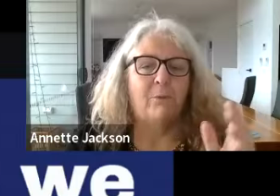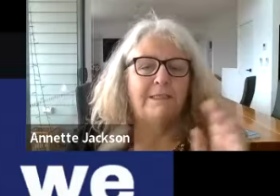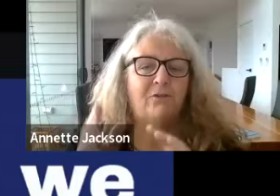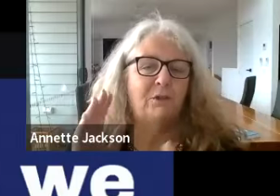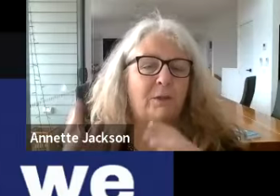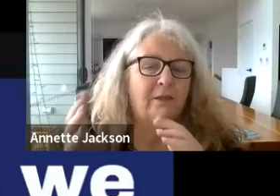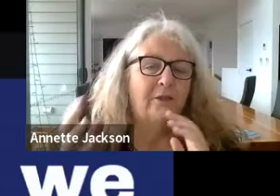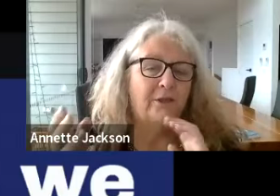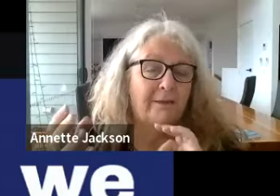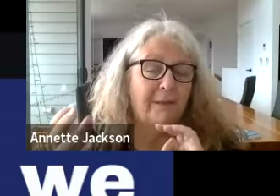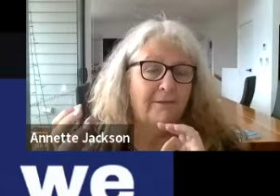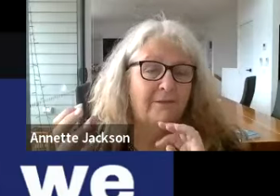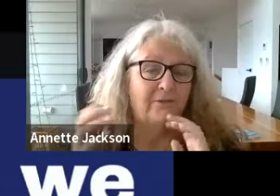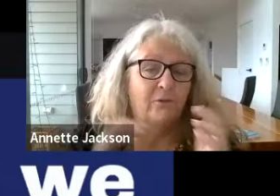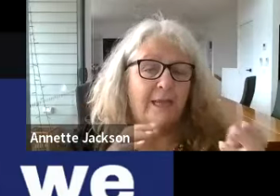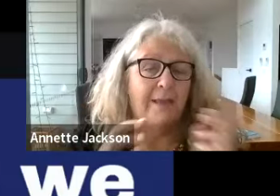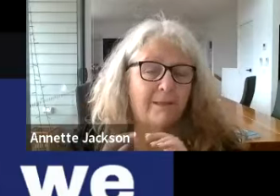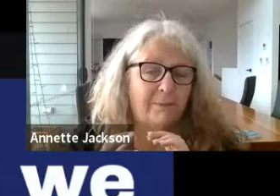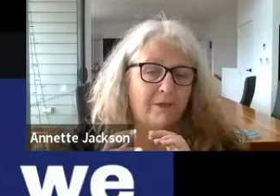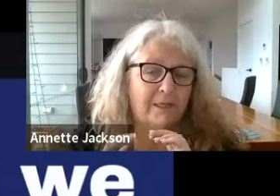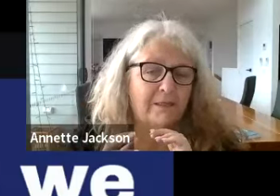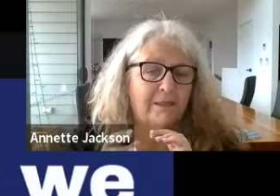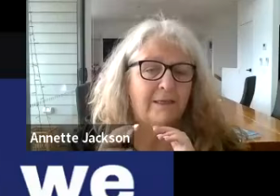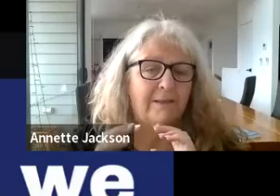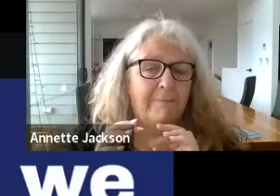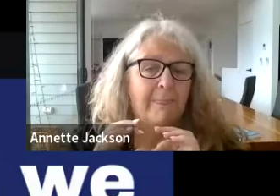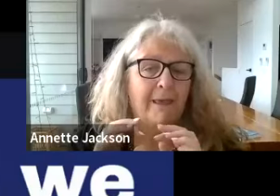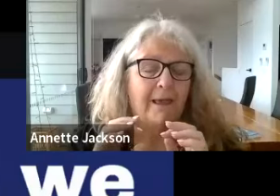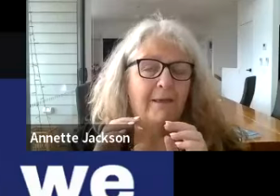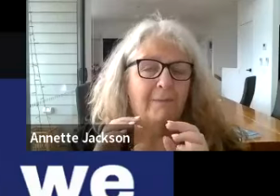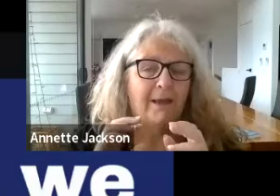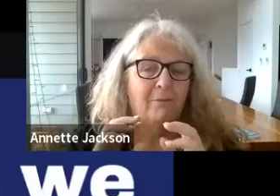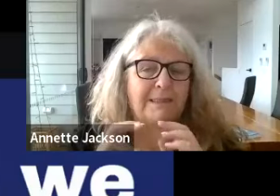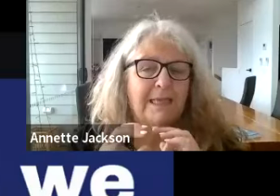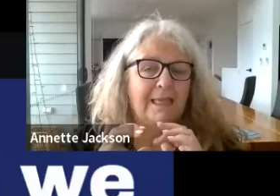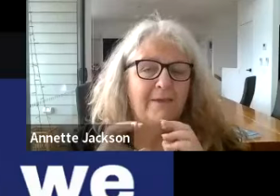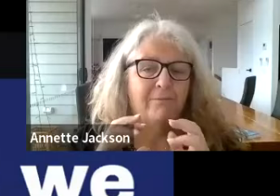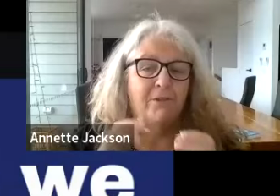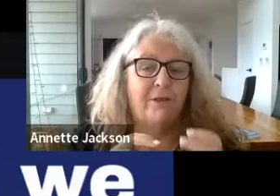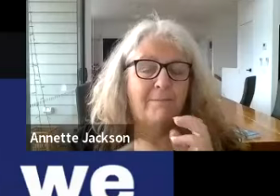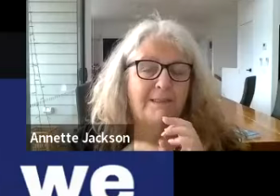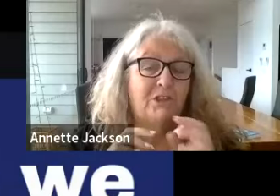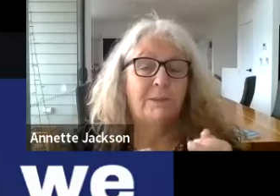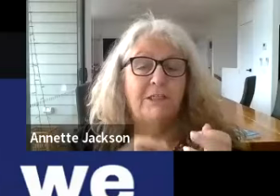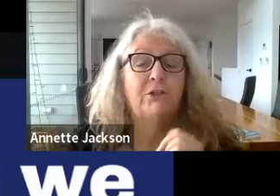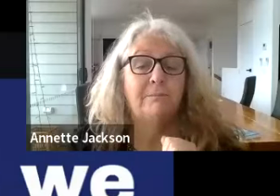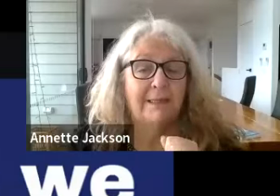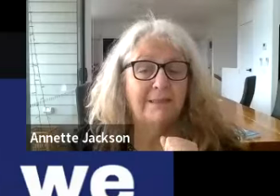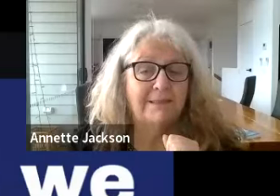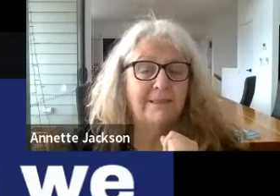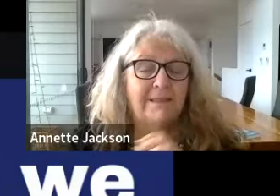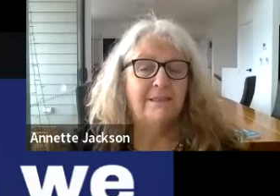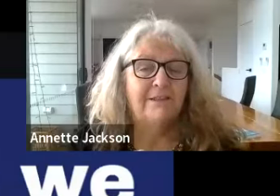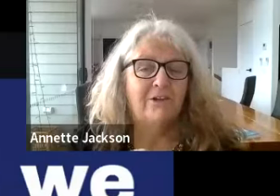up till that point. So if we're talking the 13-month to 48-month period, are we saying that from 13 months to